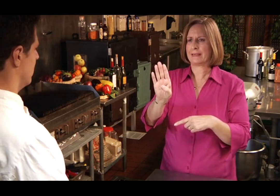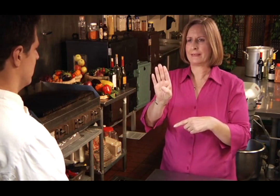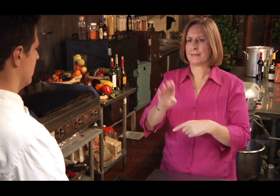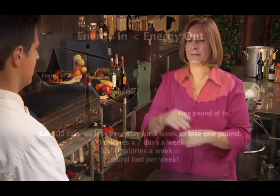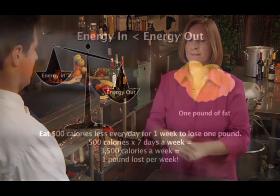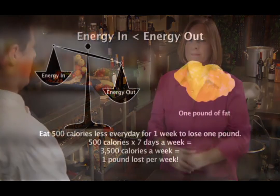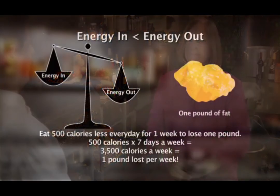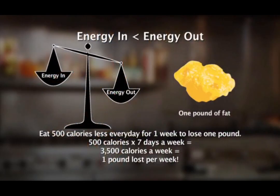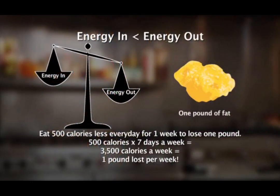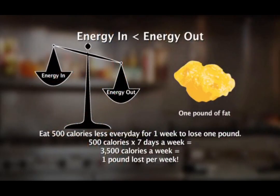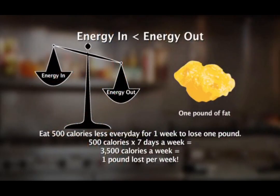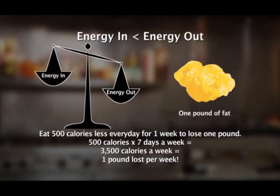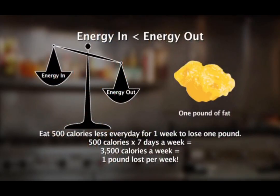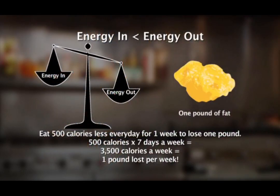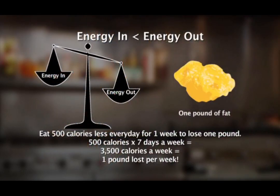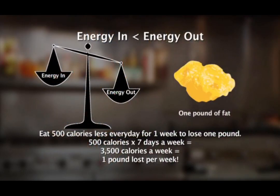pound of fat.